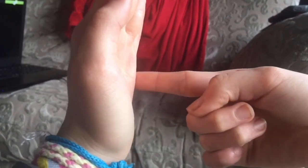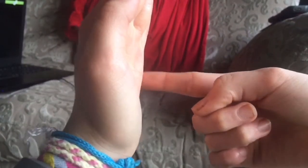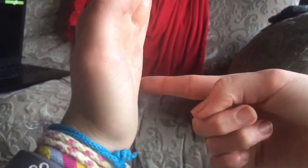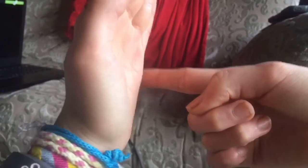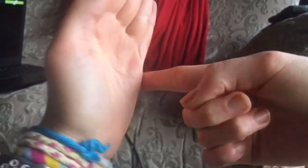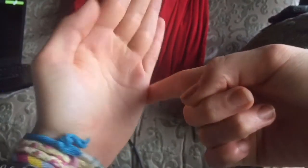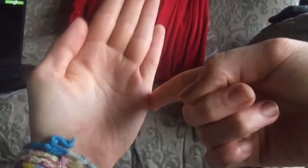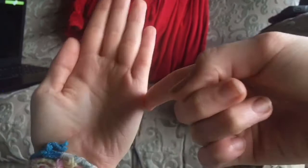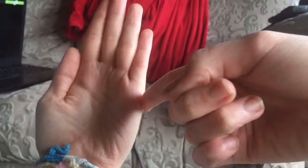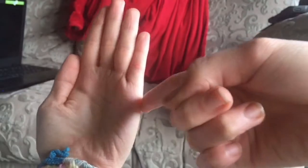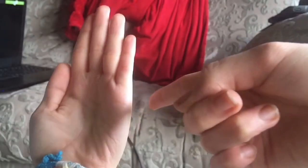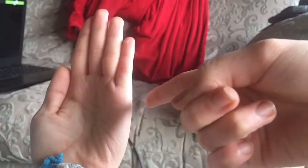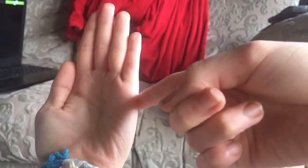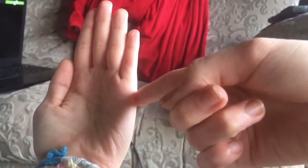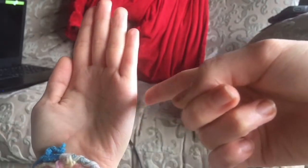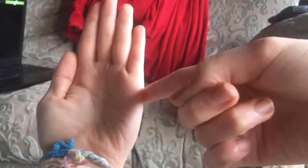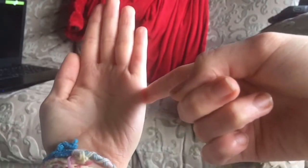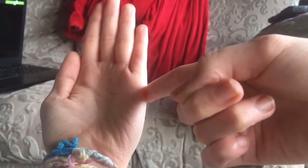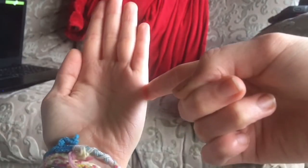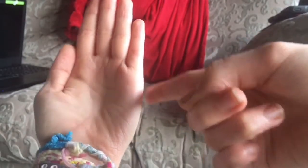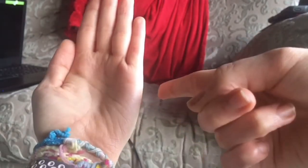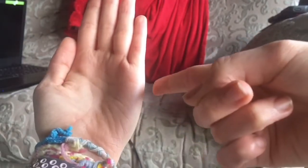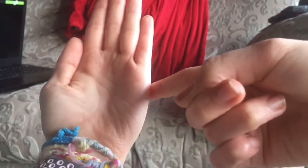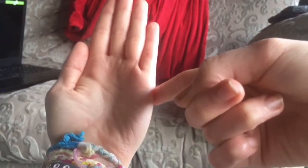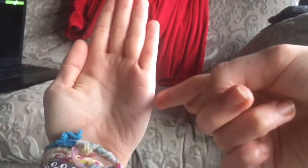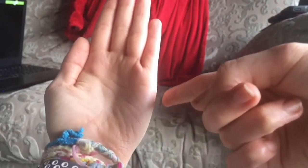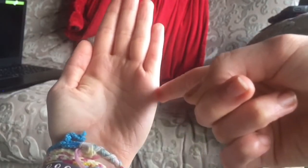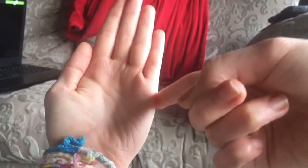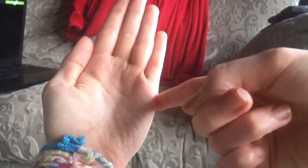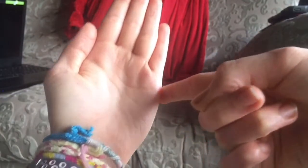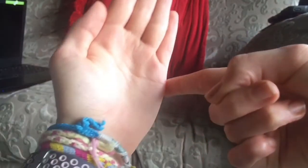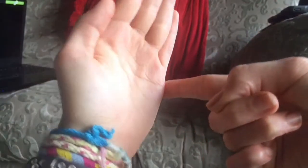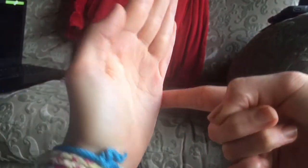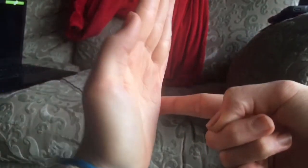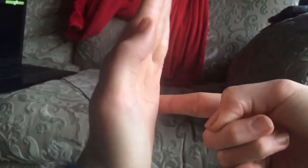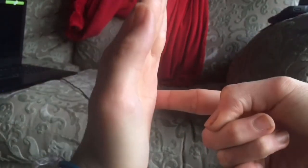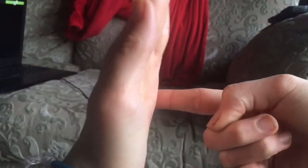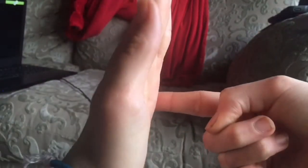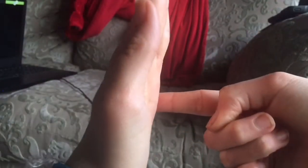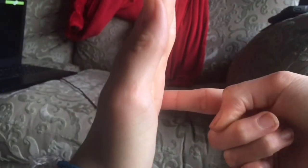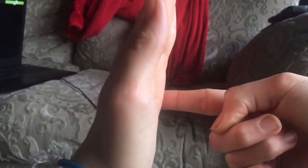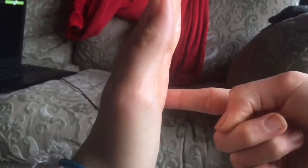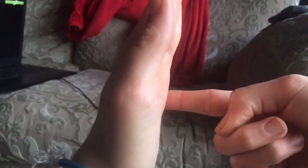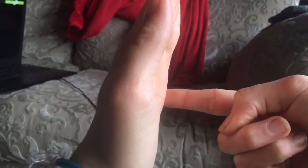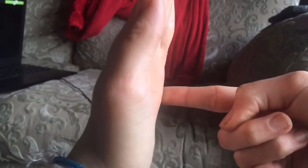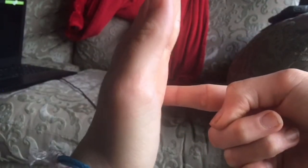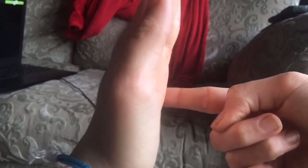point on the side here. So you touch your side of your hand here. And that's T.